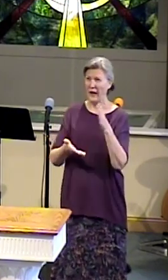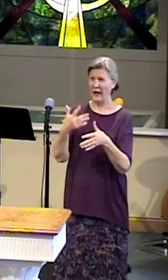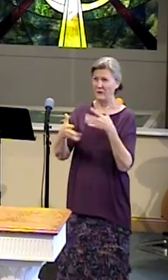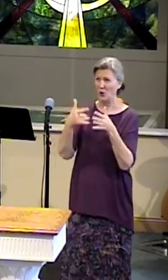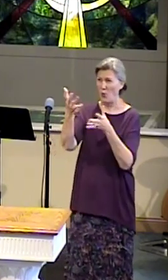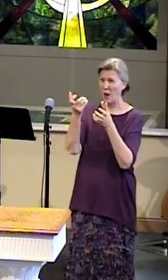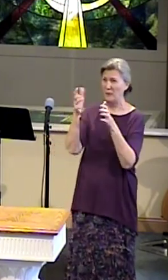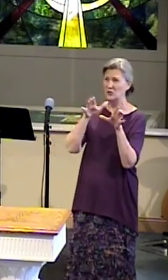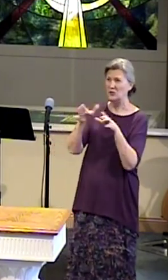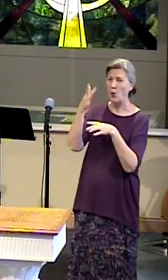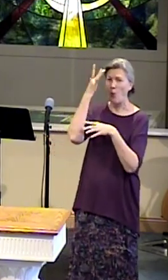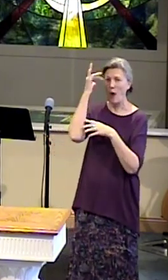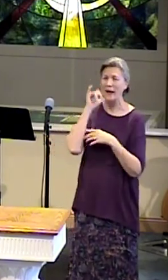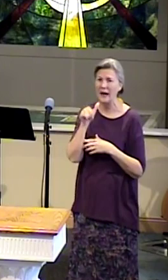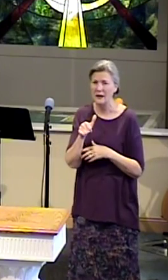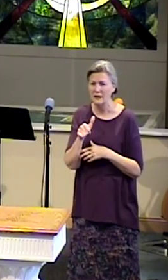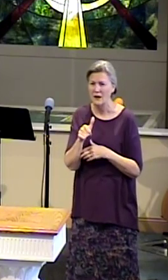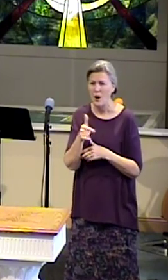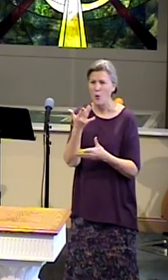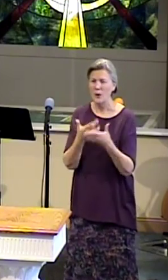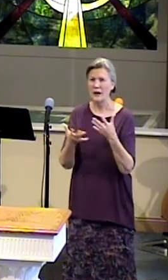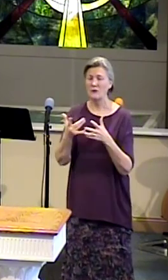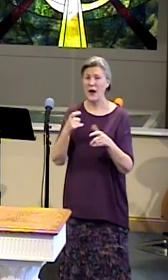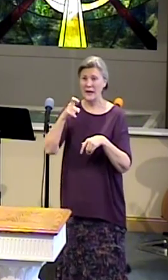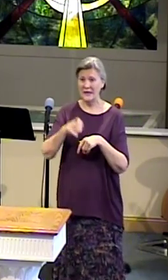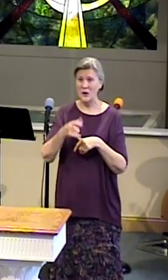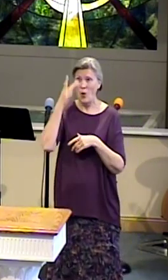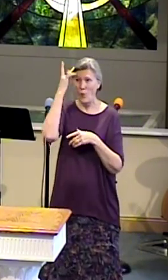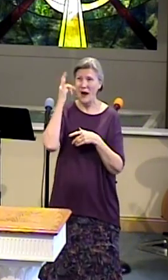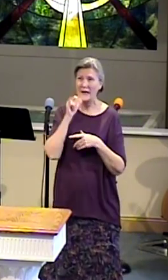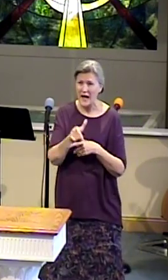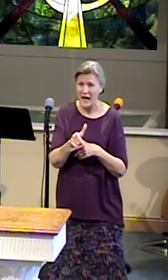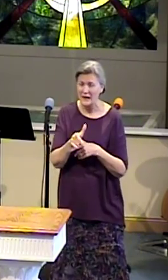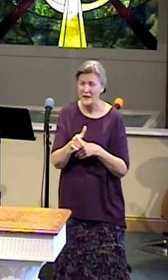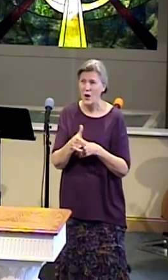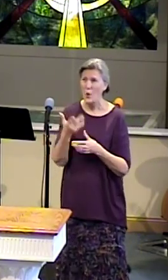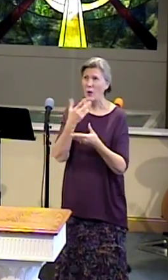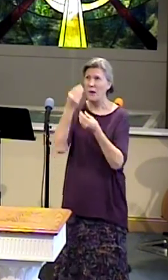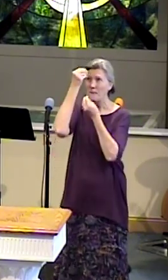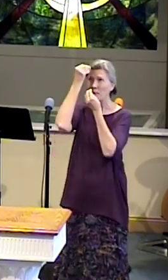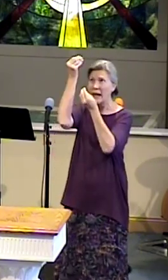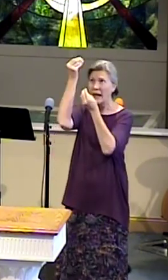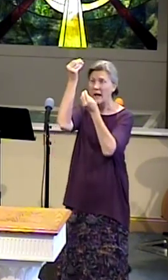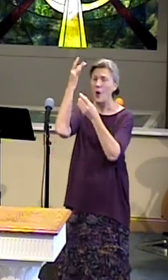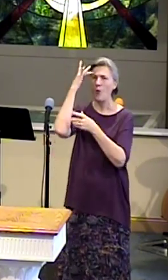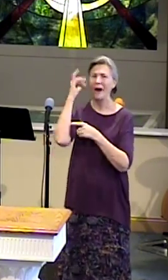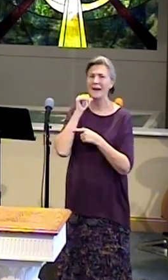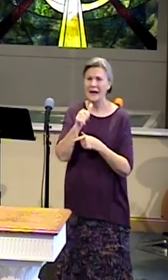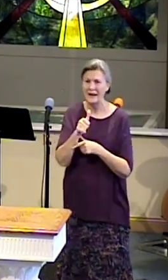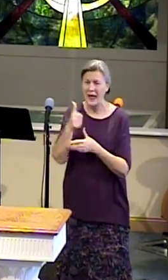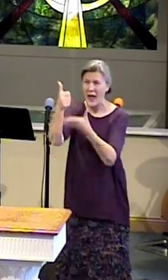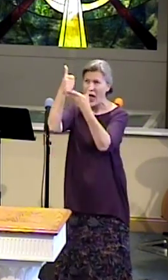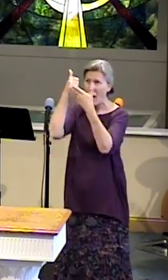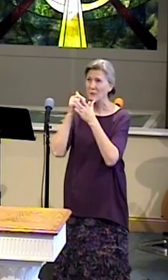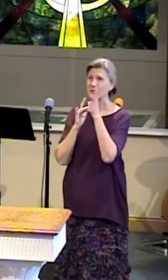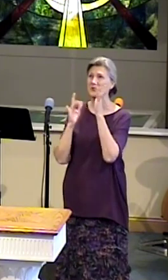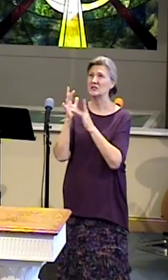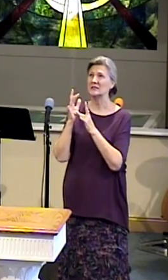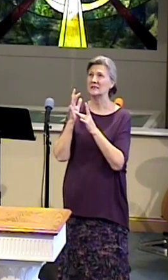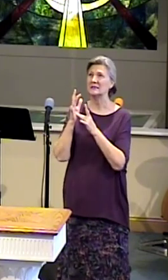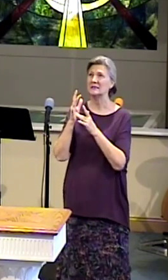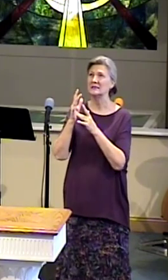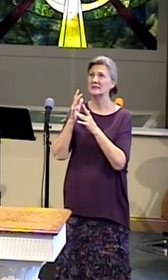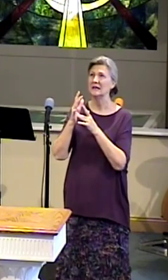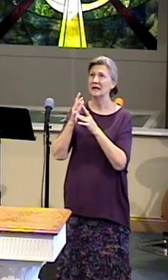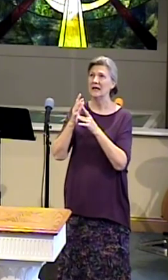not? God, whatever it is I need, why not? Whatever you want me to obey, why not? Help me, Jesus, to